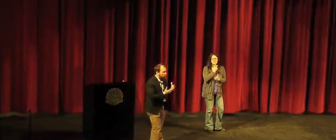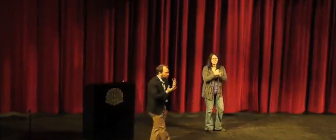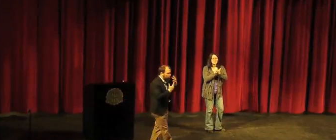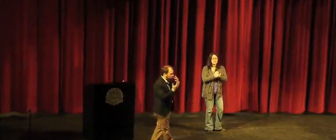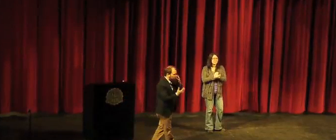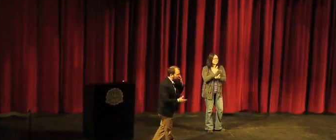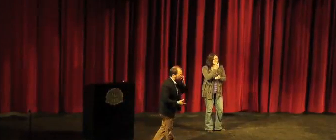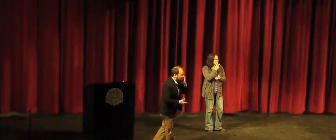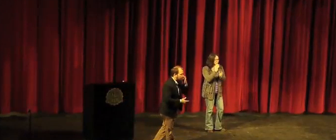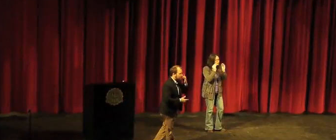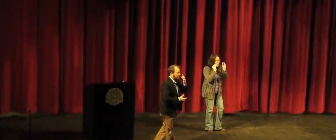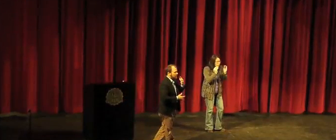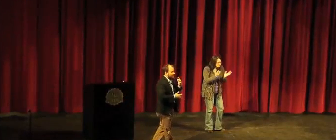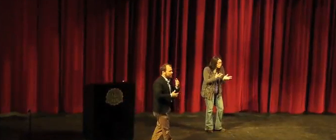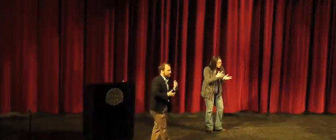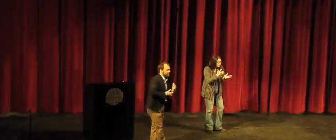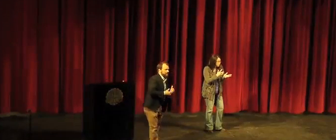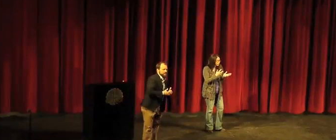speech coach.